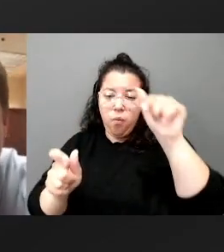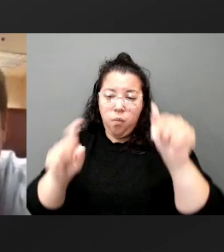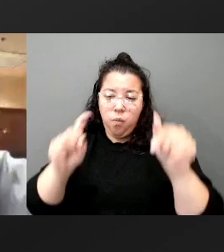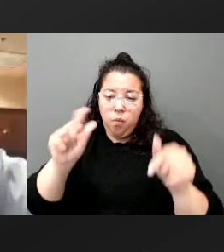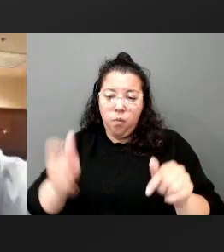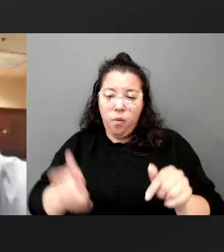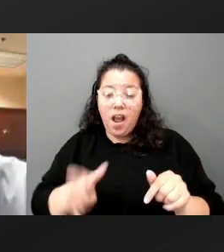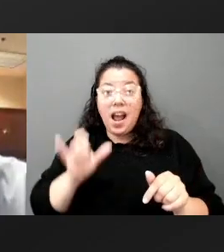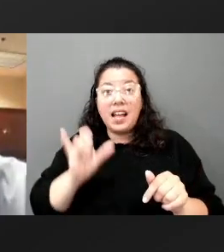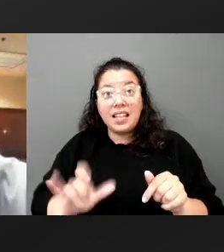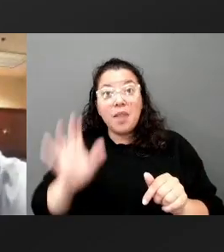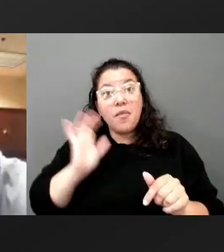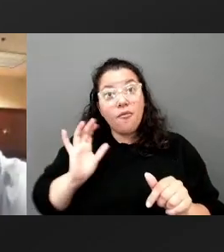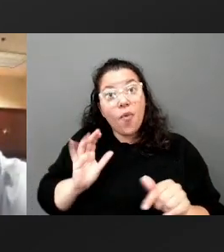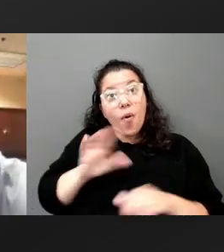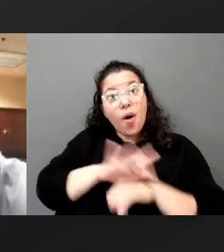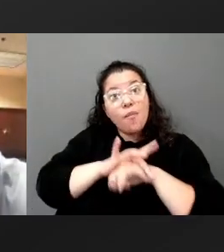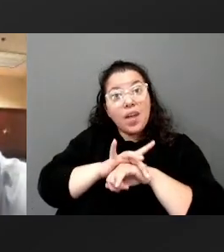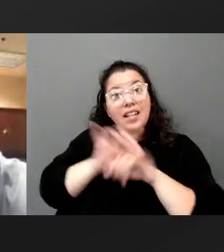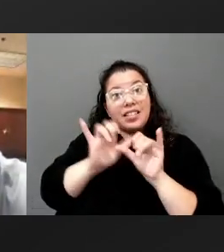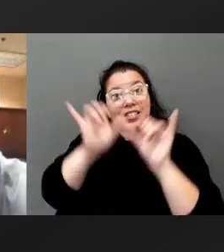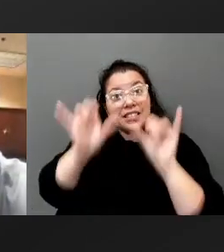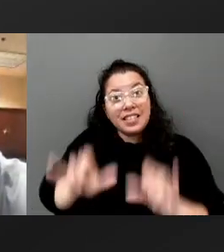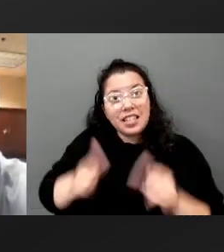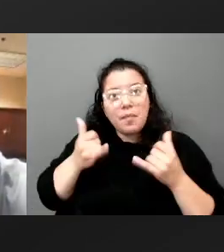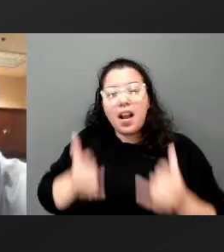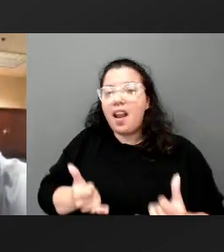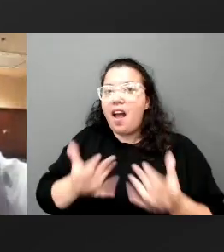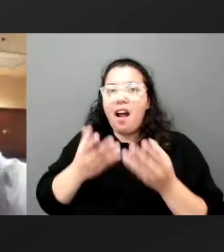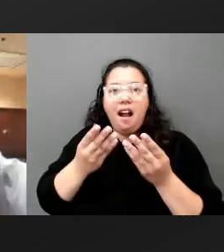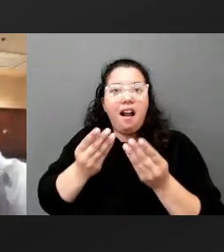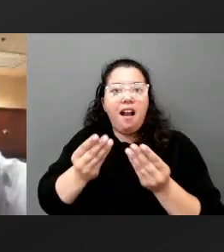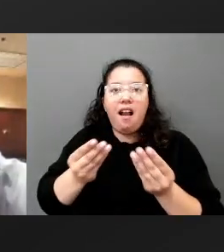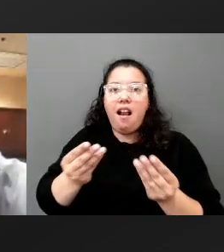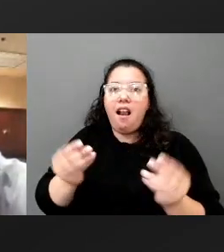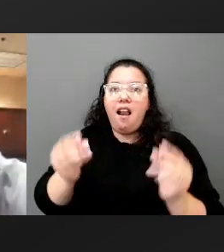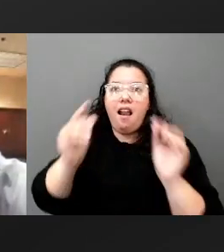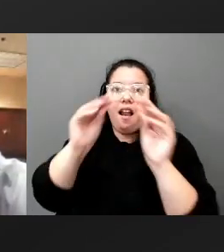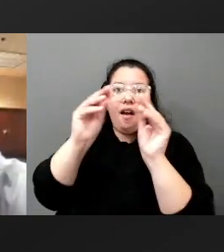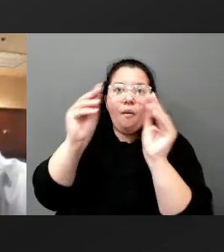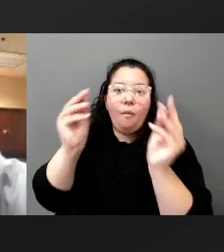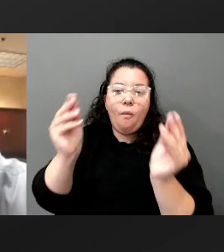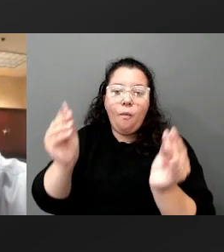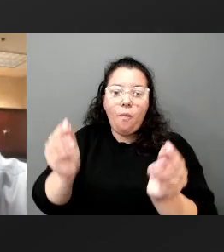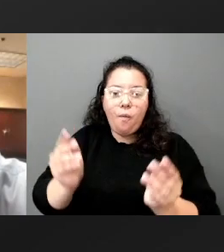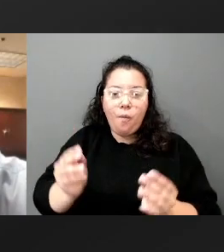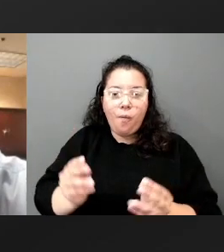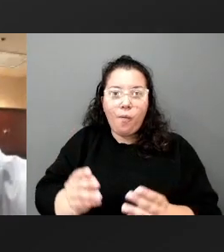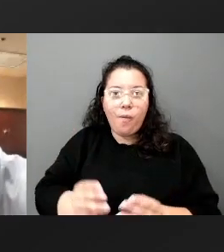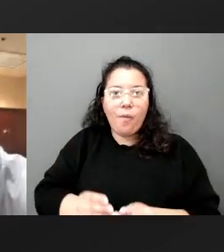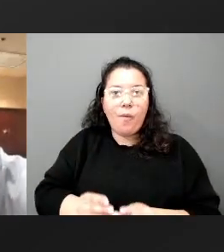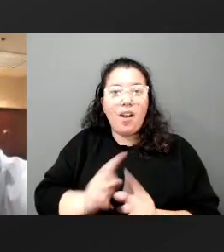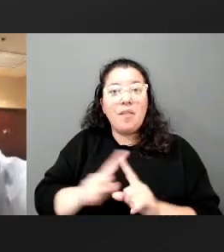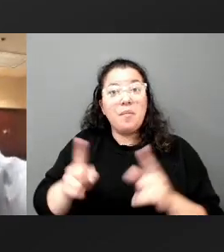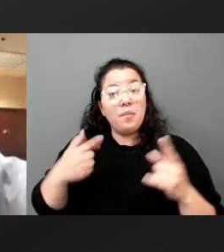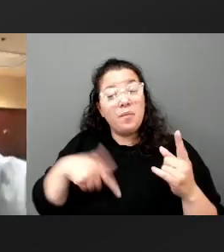once there. We can see it was there, and it's now all gone and destroyed, but we can learn something about it.